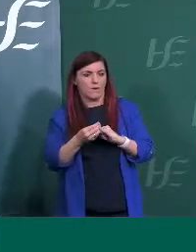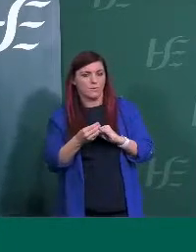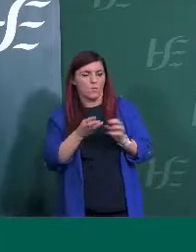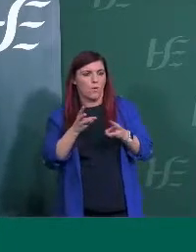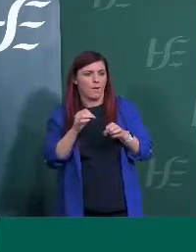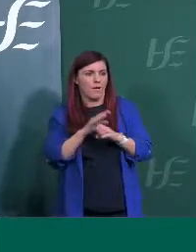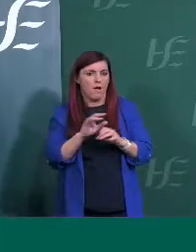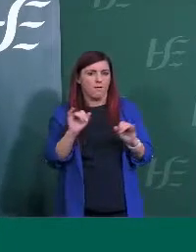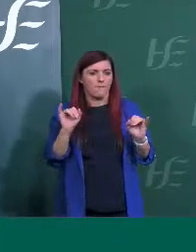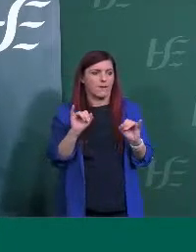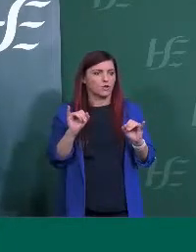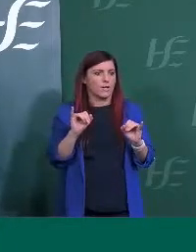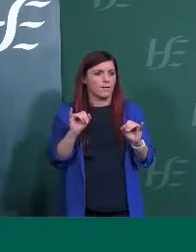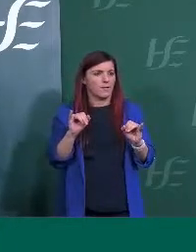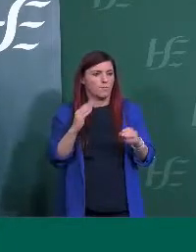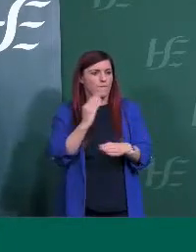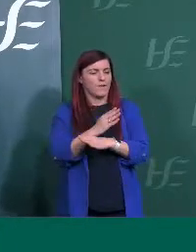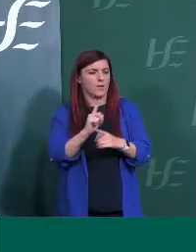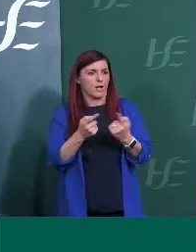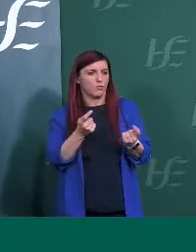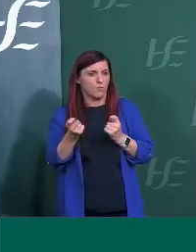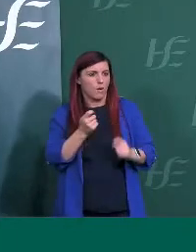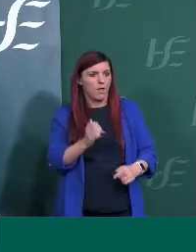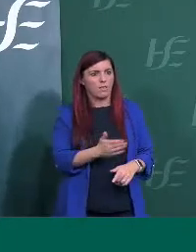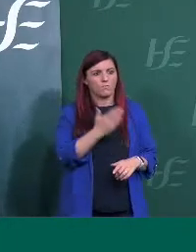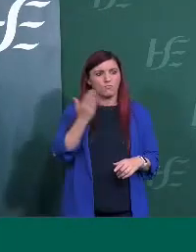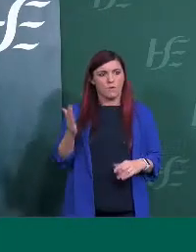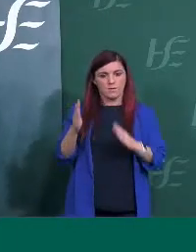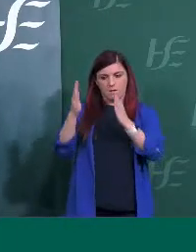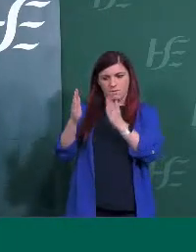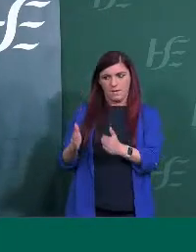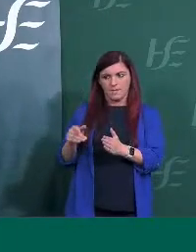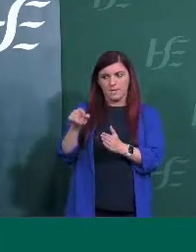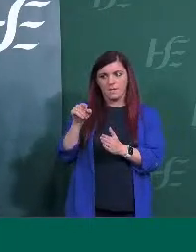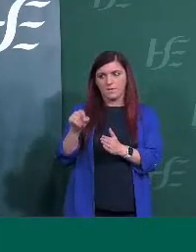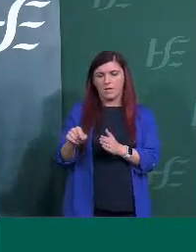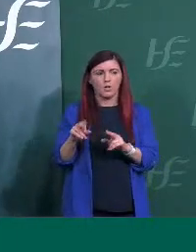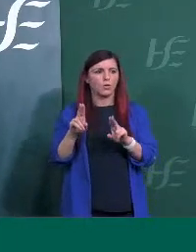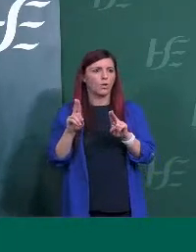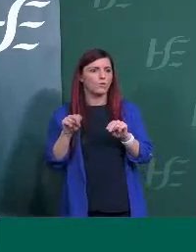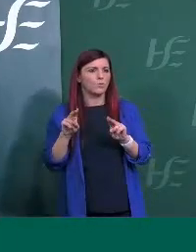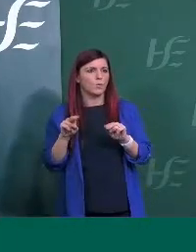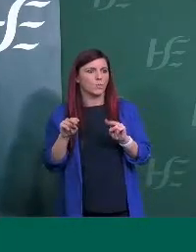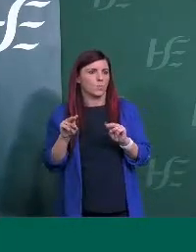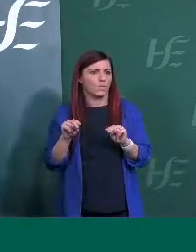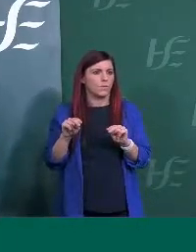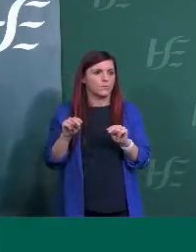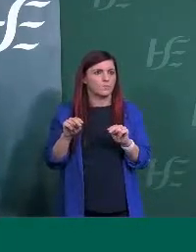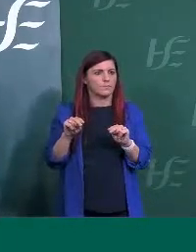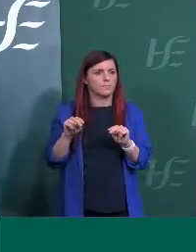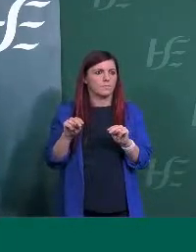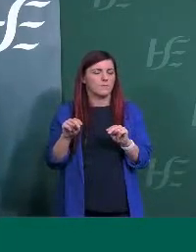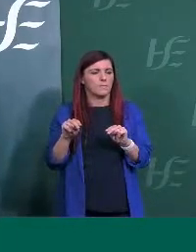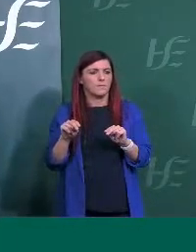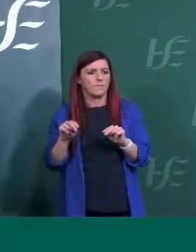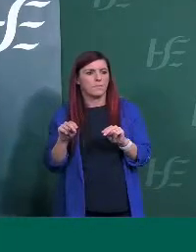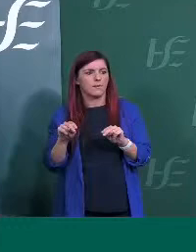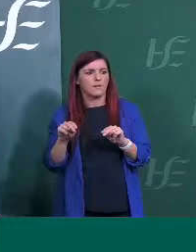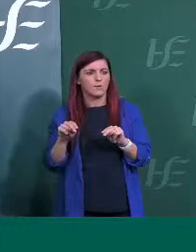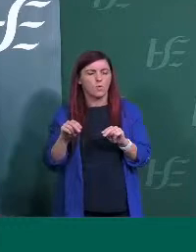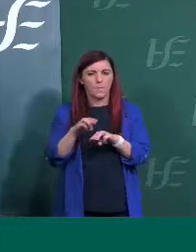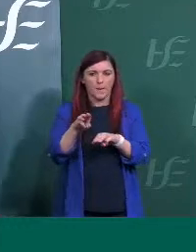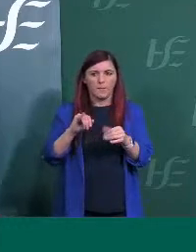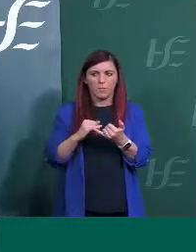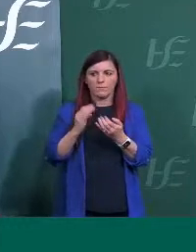in the vaccination programme. And on the right-hand side, new cases in hospital staff, which led to a level of absenteeism due to